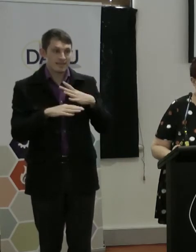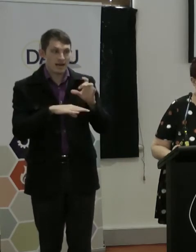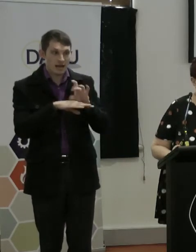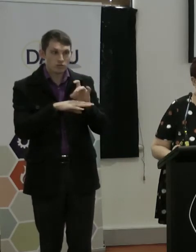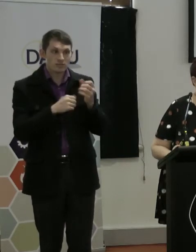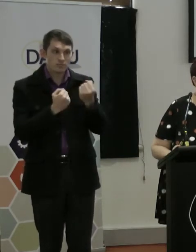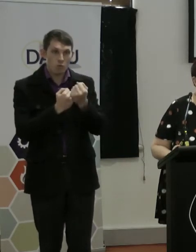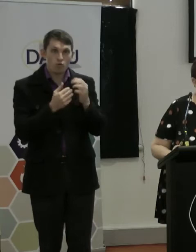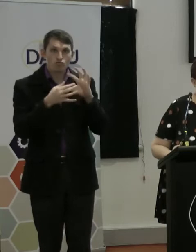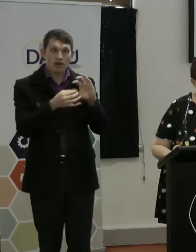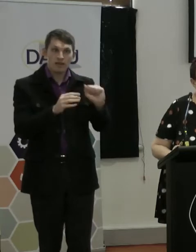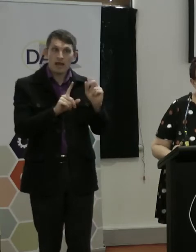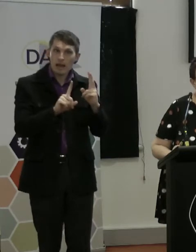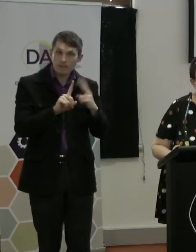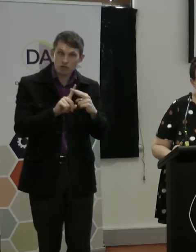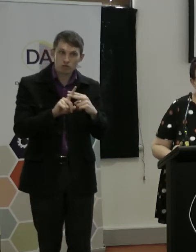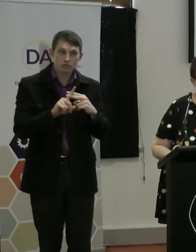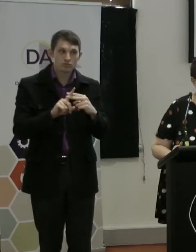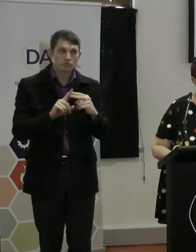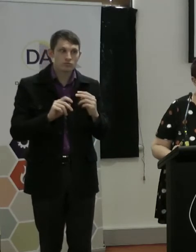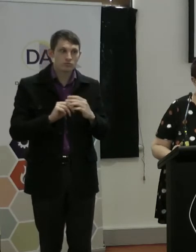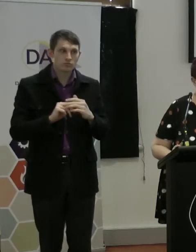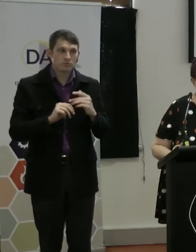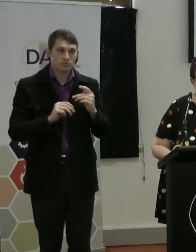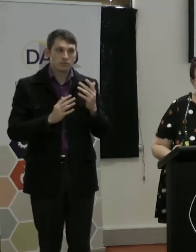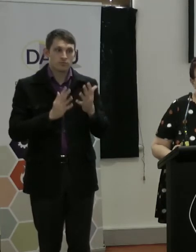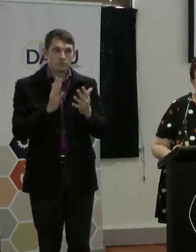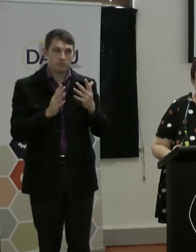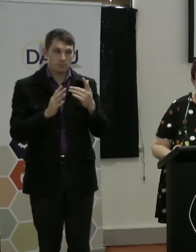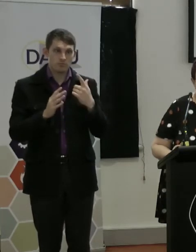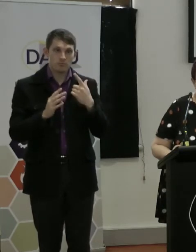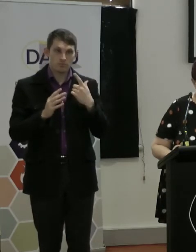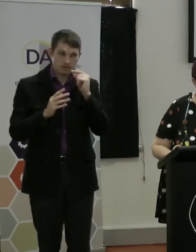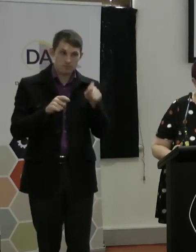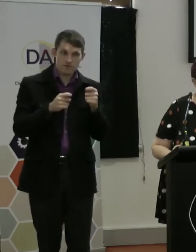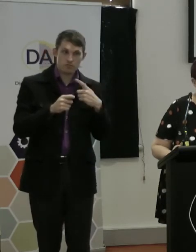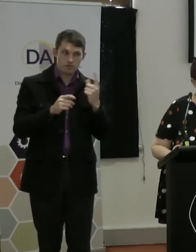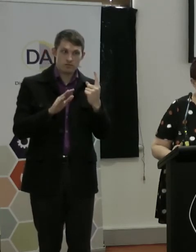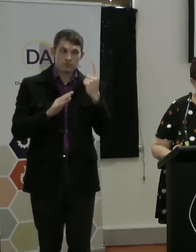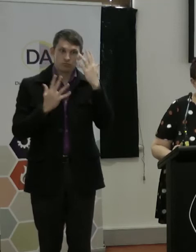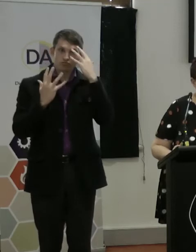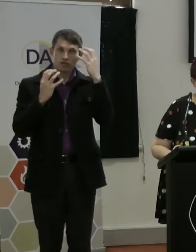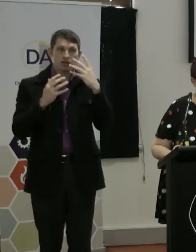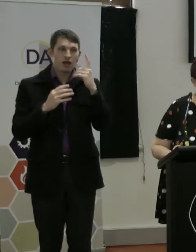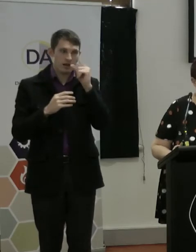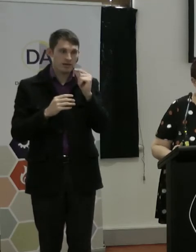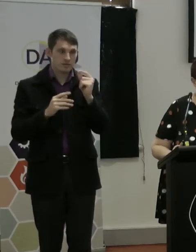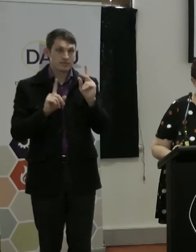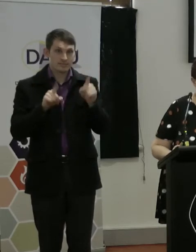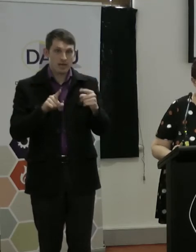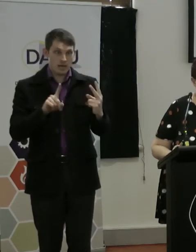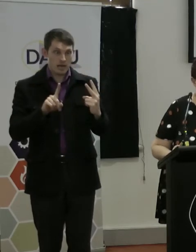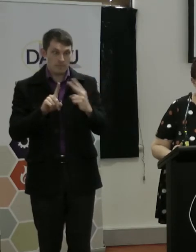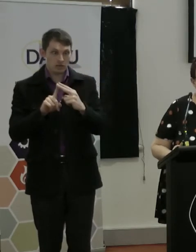application that they've made, that can heighten their distress. And so the counselling is available right through the